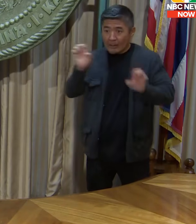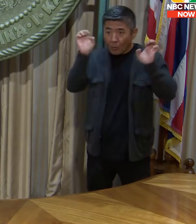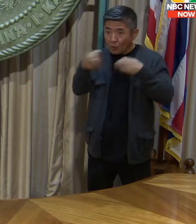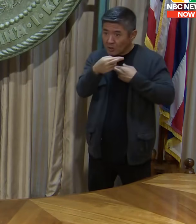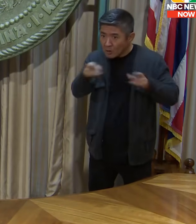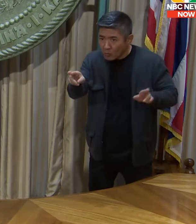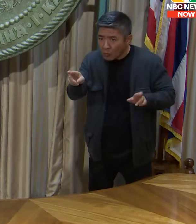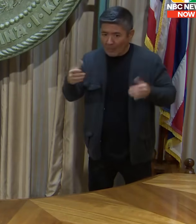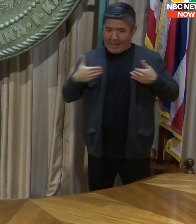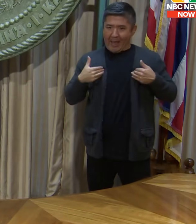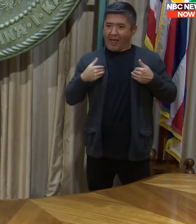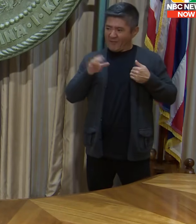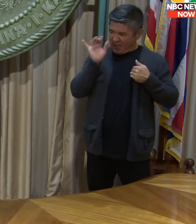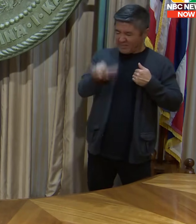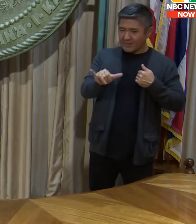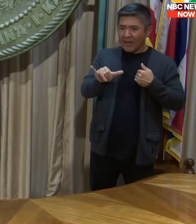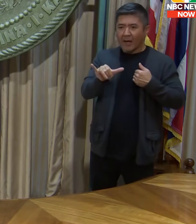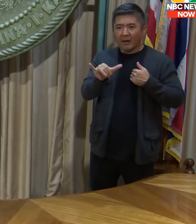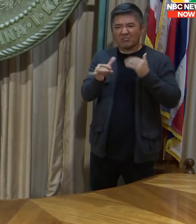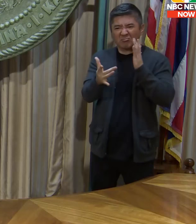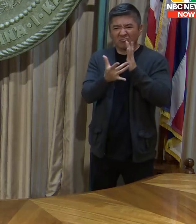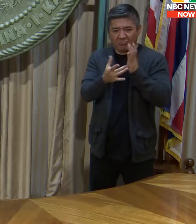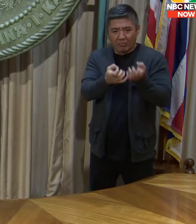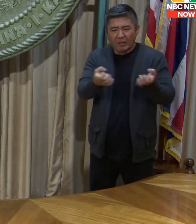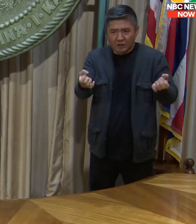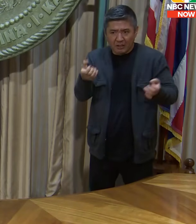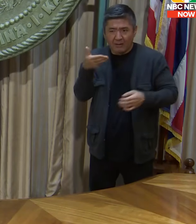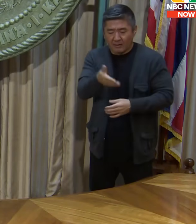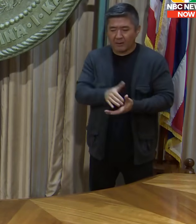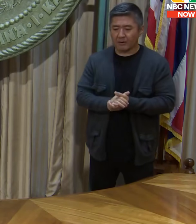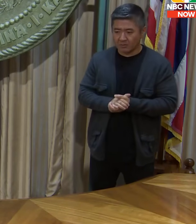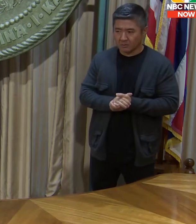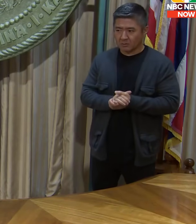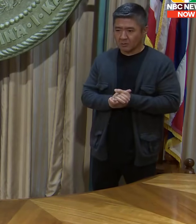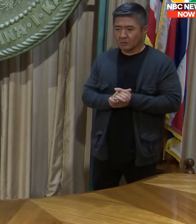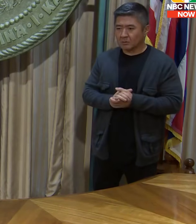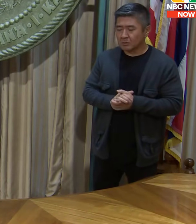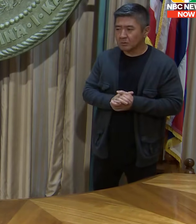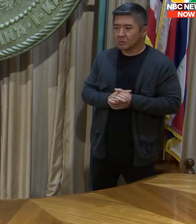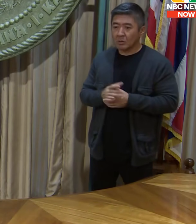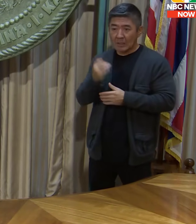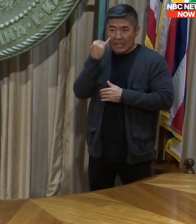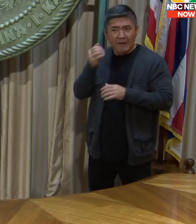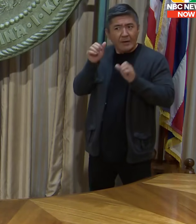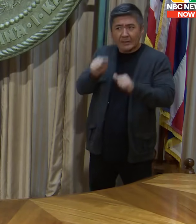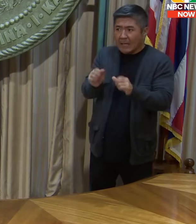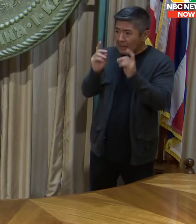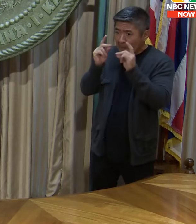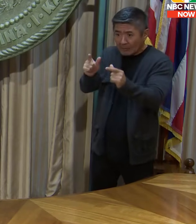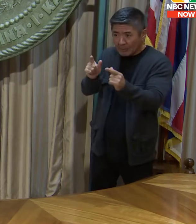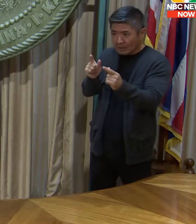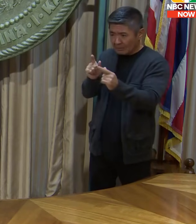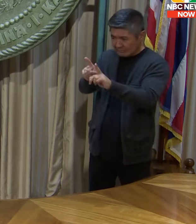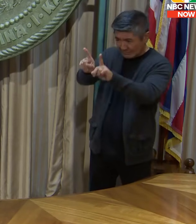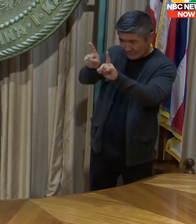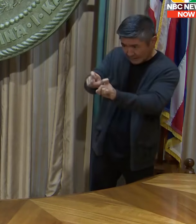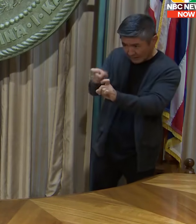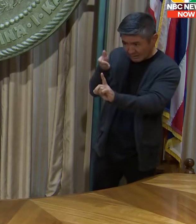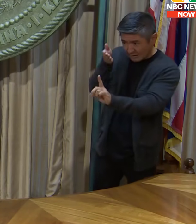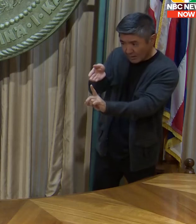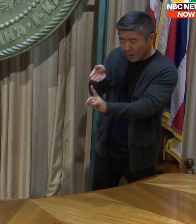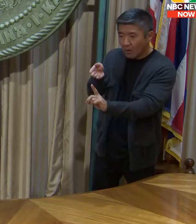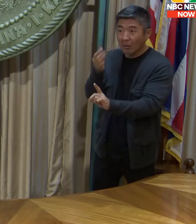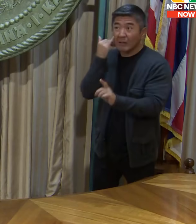in discussions about what we would be able to do with similar point-of-care technology in the